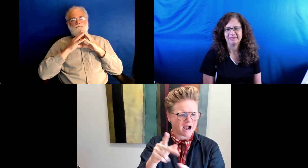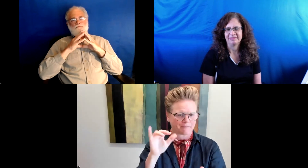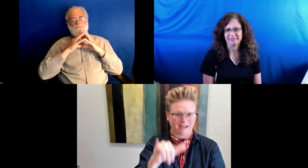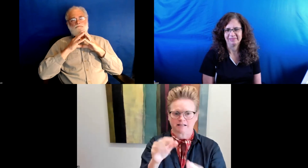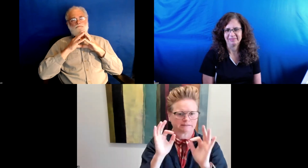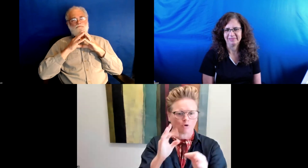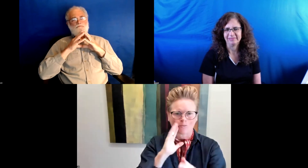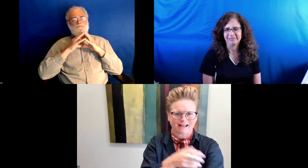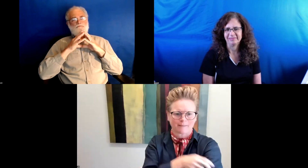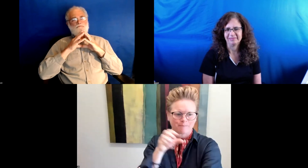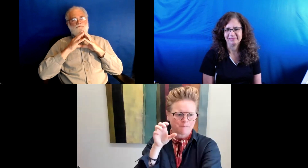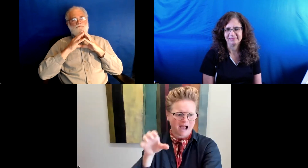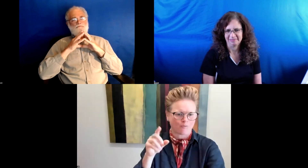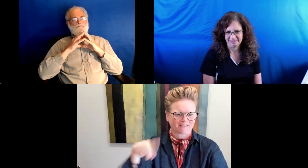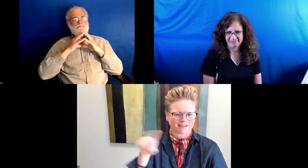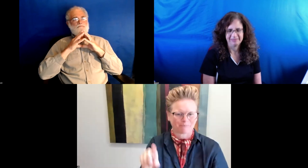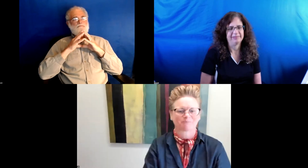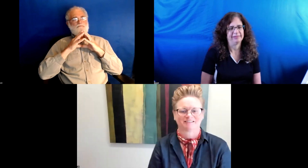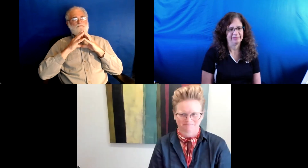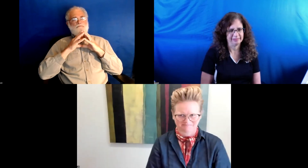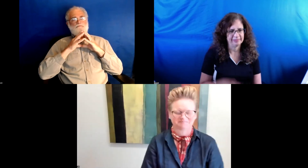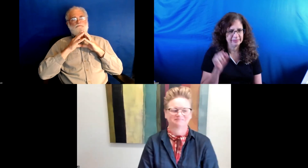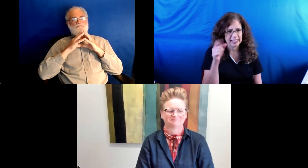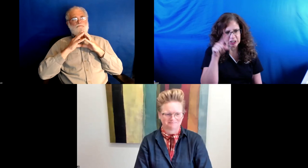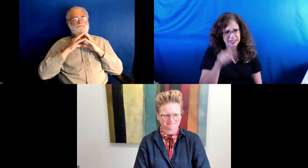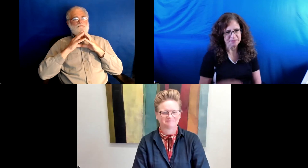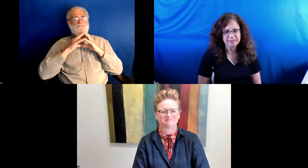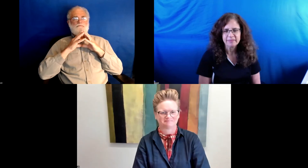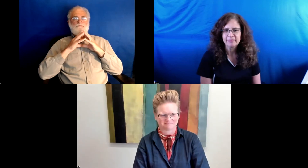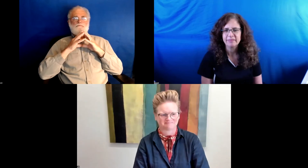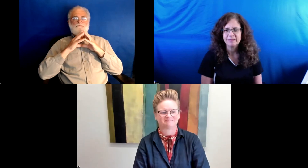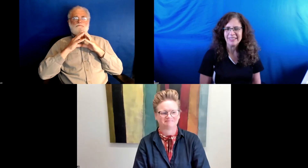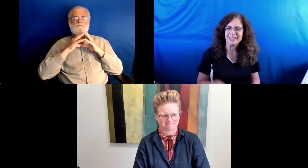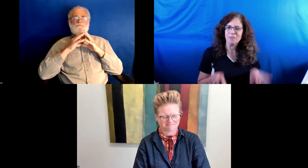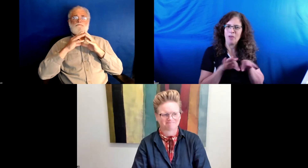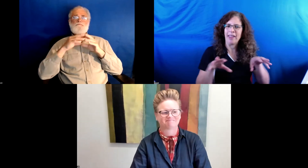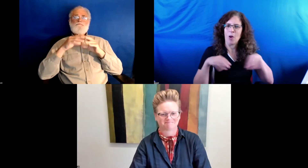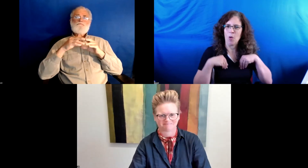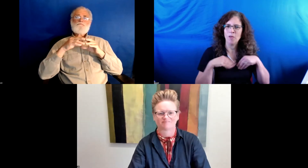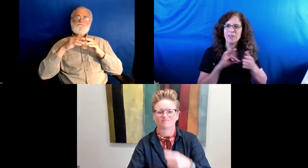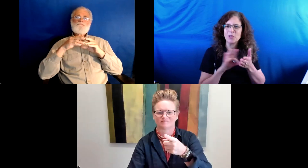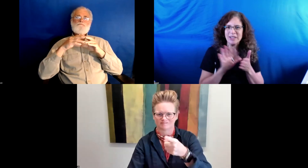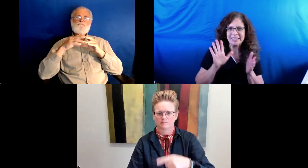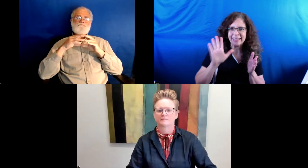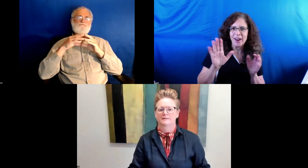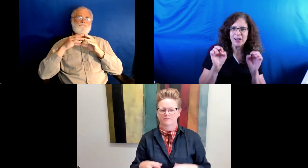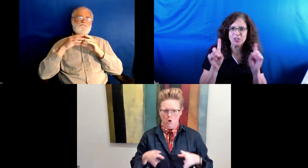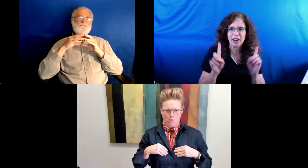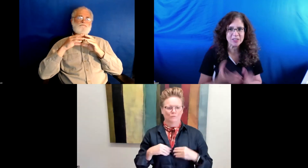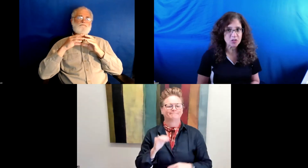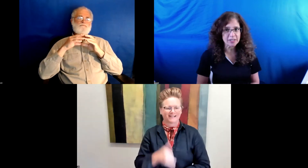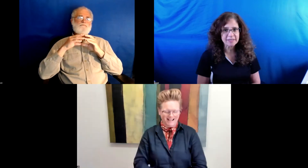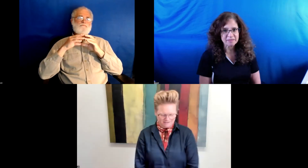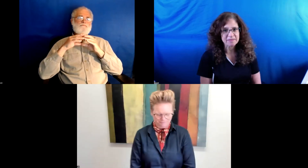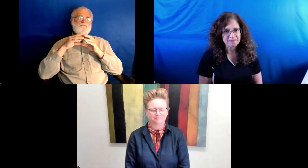in relating to the MAP score. That will definitely empower them. I agree. It's important that they